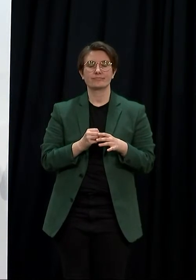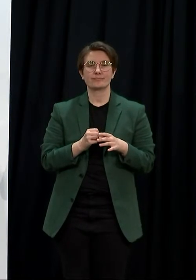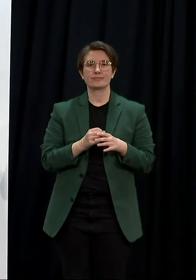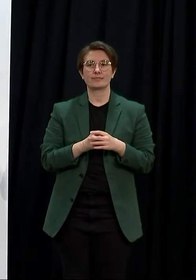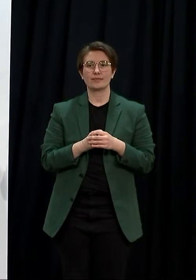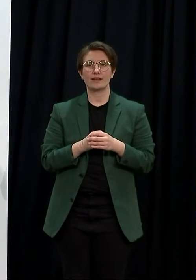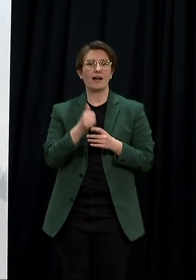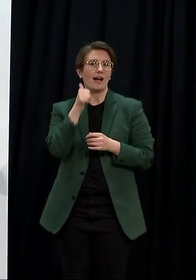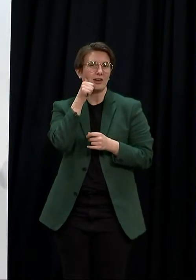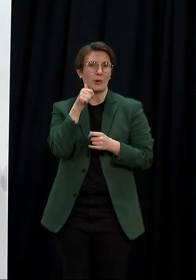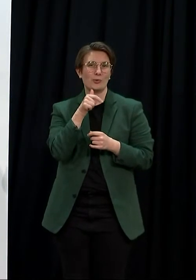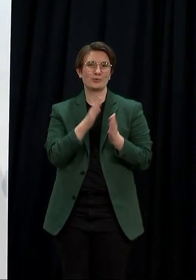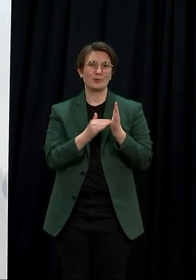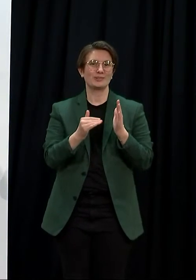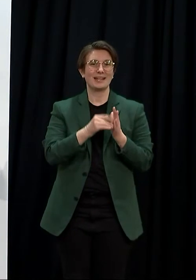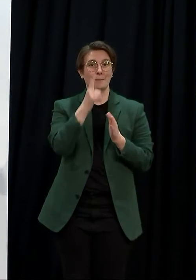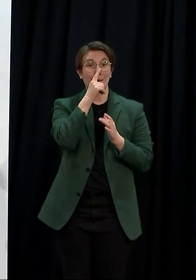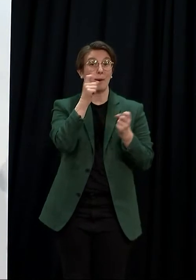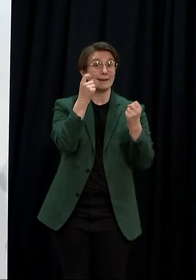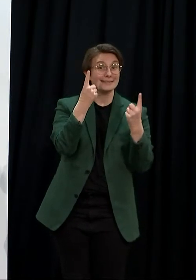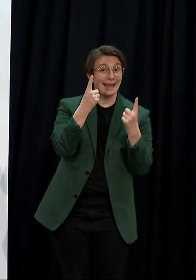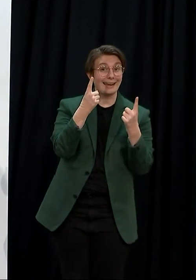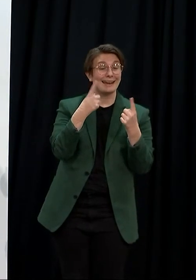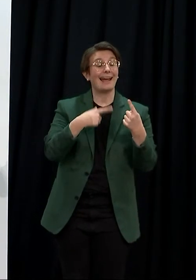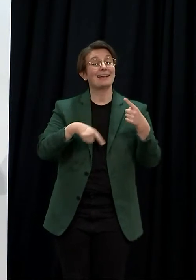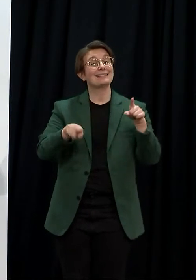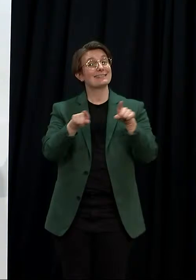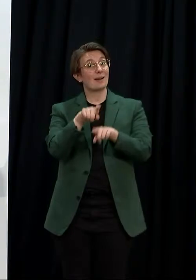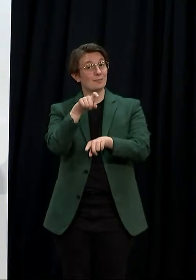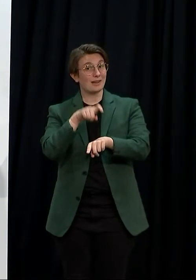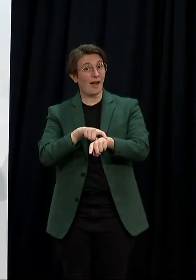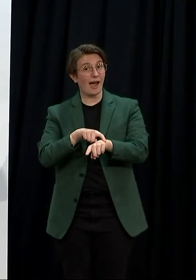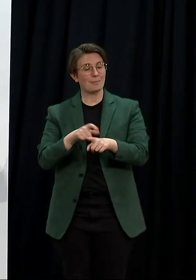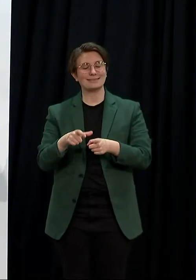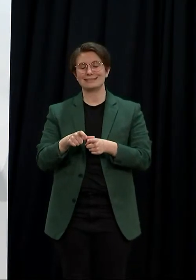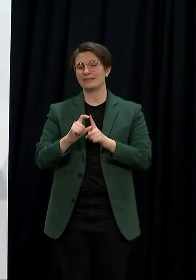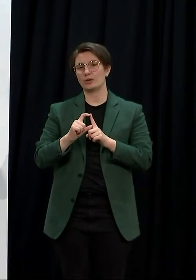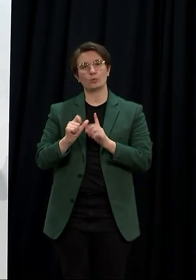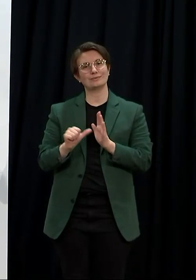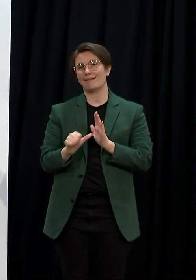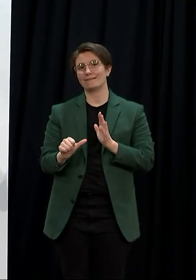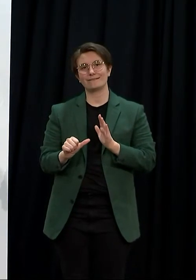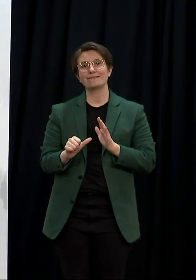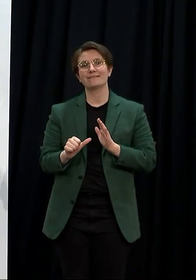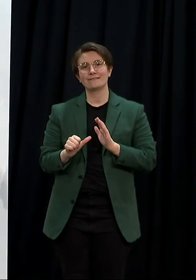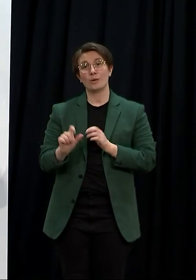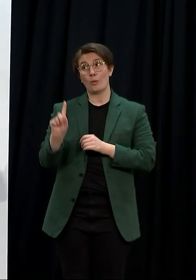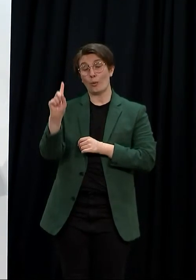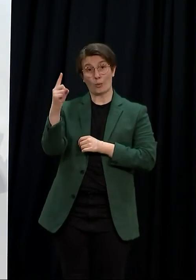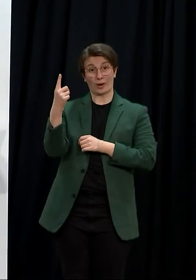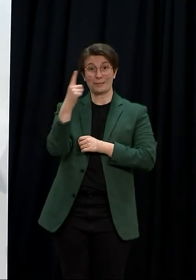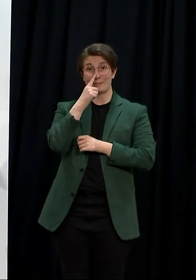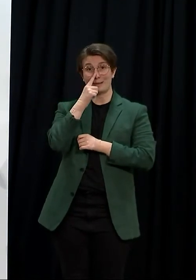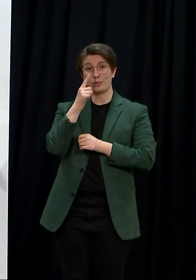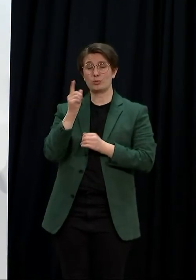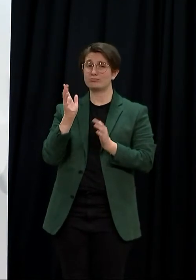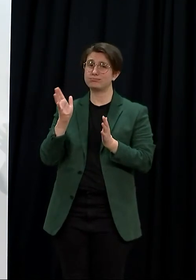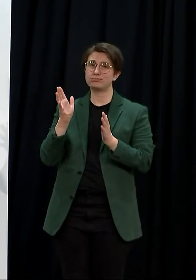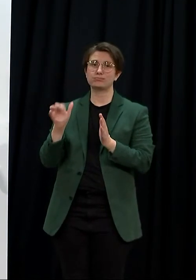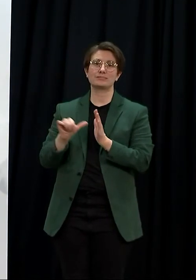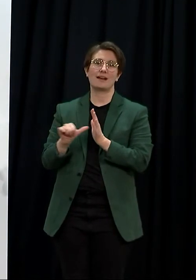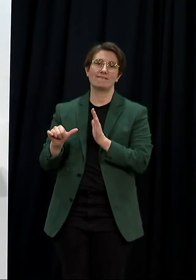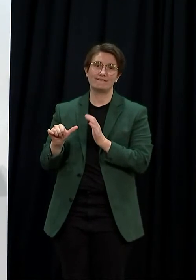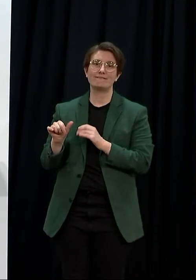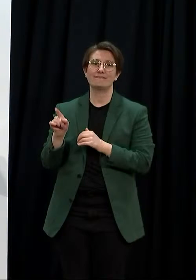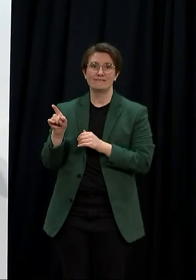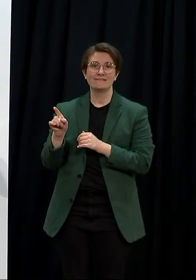also acknowledge it's hard. I know in particular we are all aware of how tough it is for Auckland and the extraordinary load that